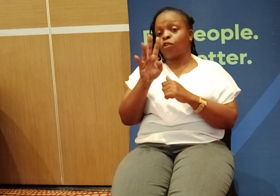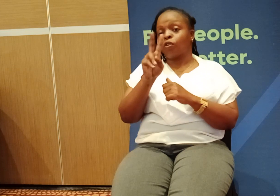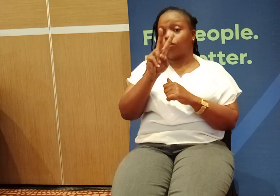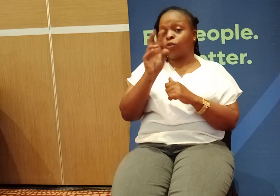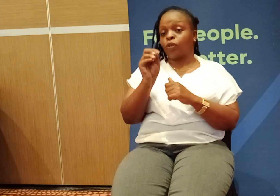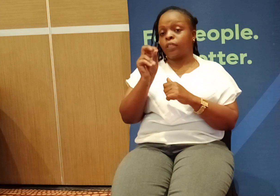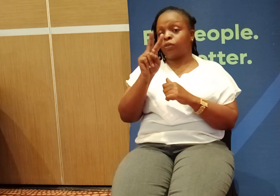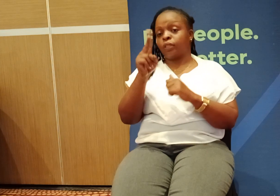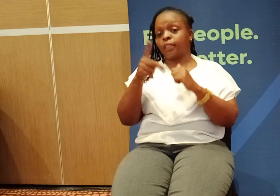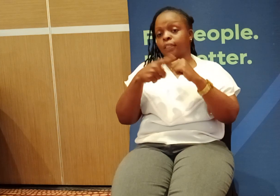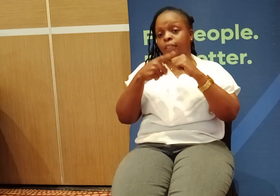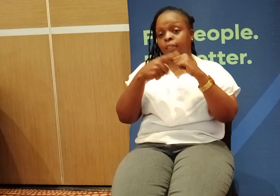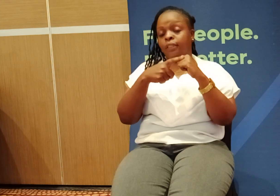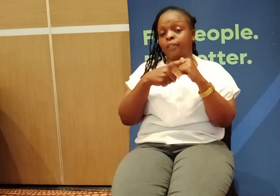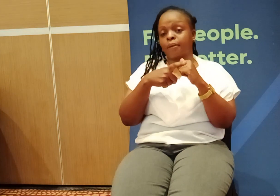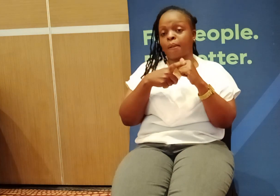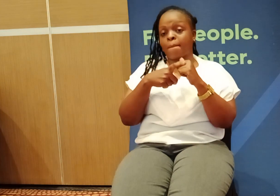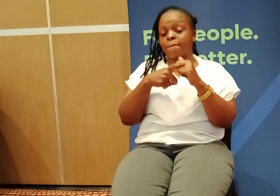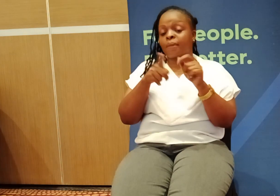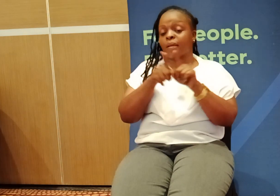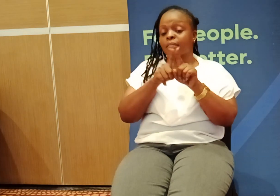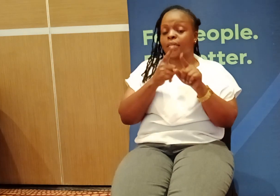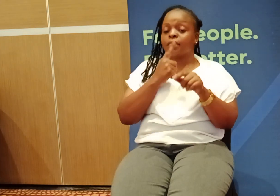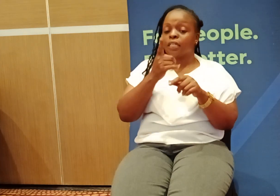2024-2026. As I said, we have a new,